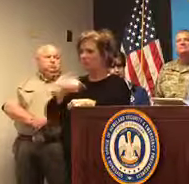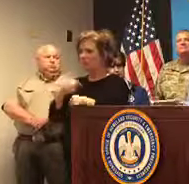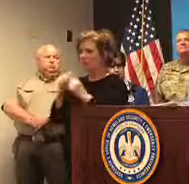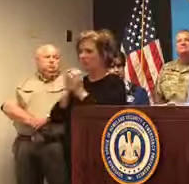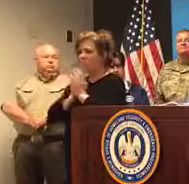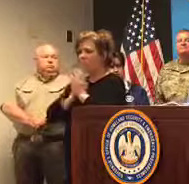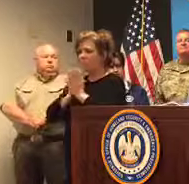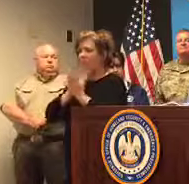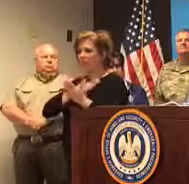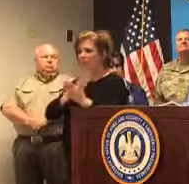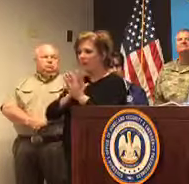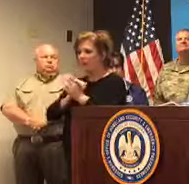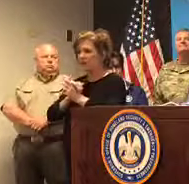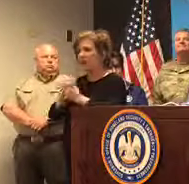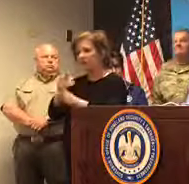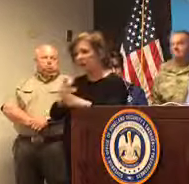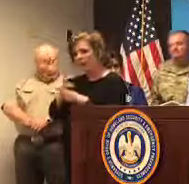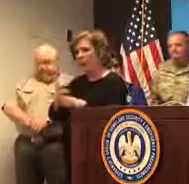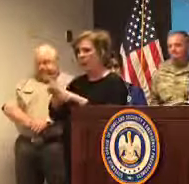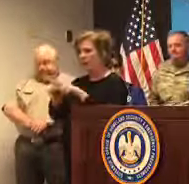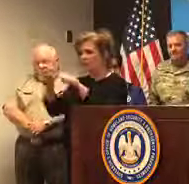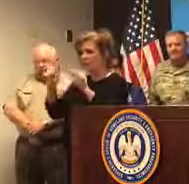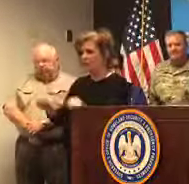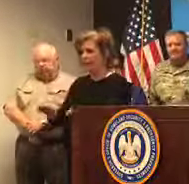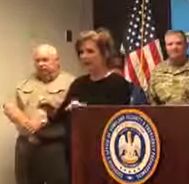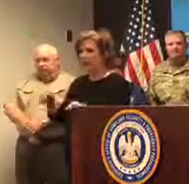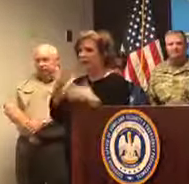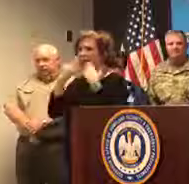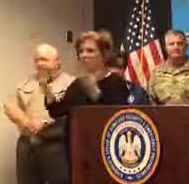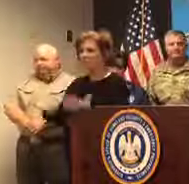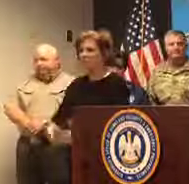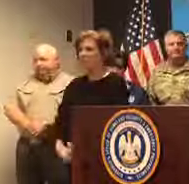as careful as they can possibly be. Thank you.